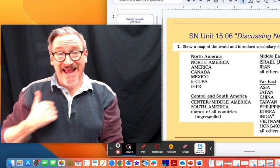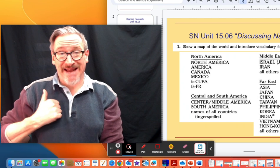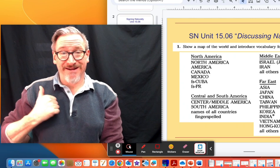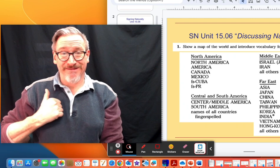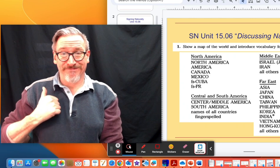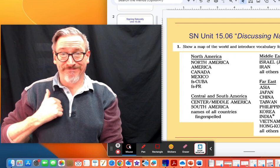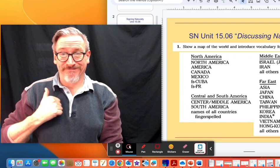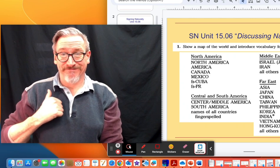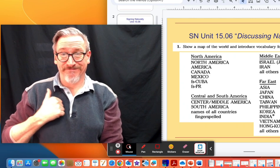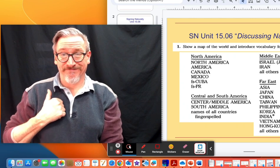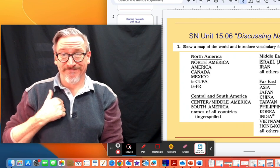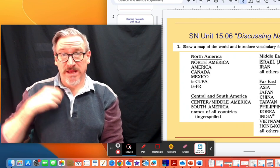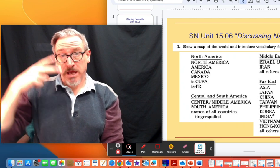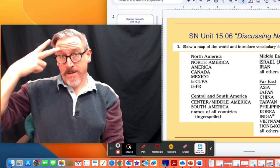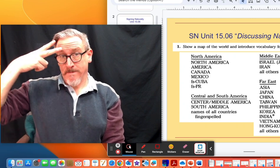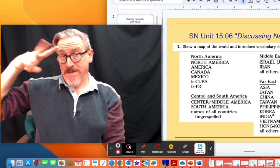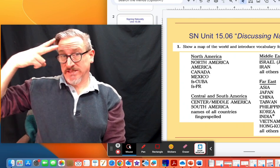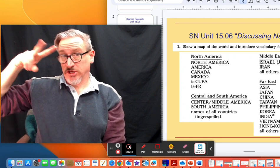Canada,